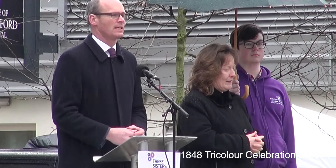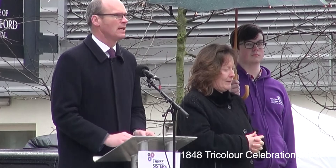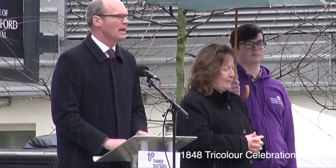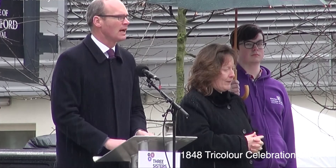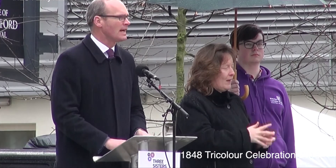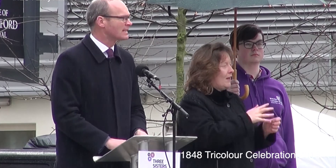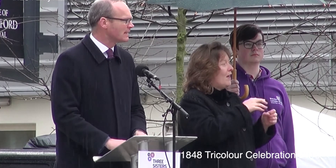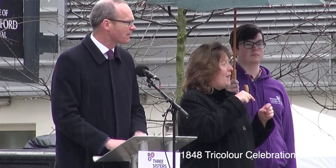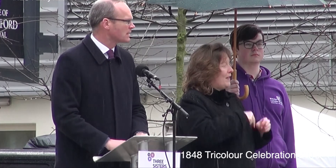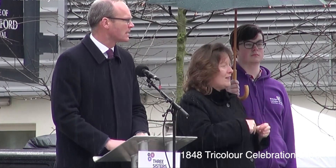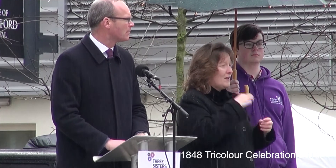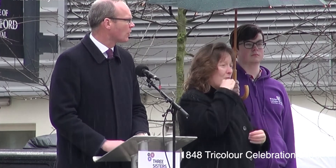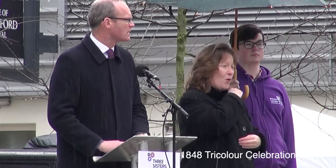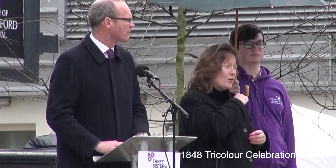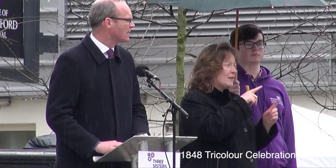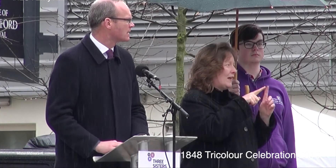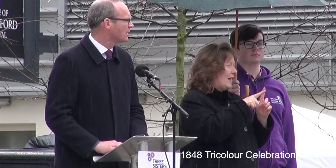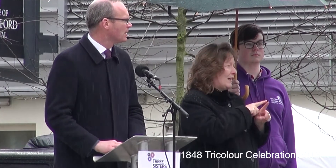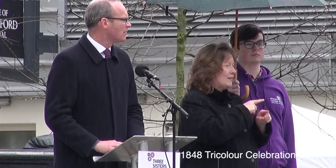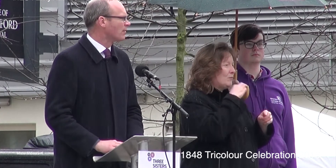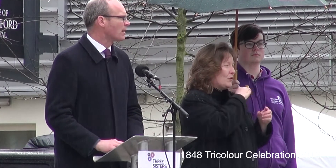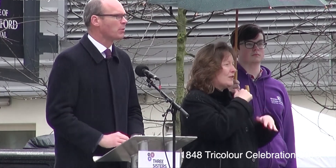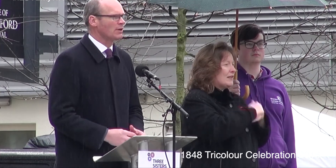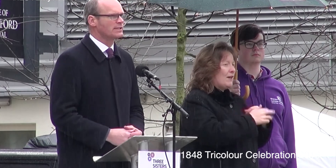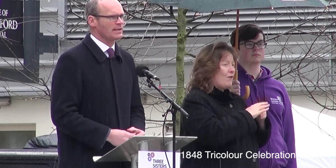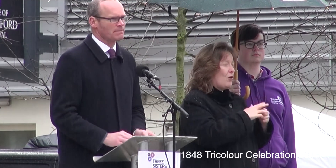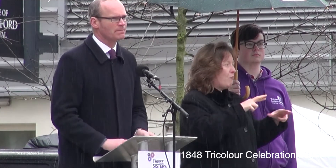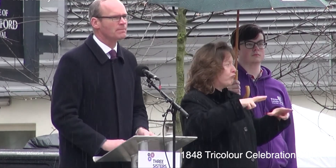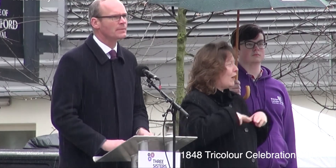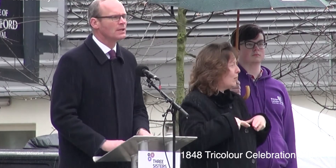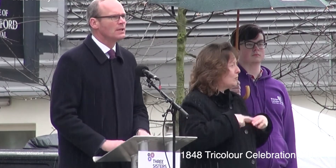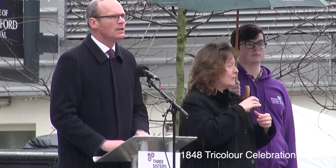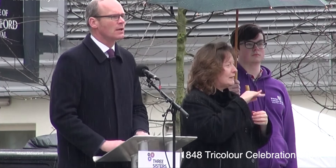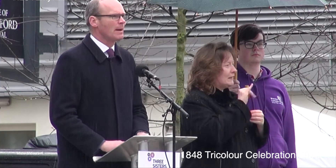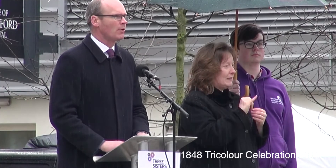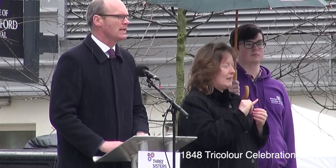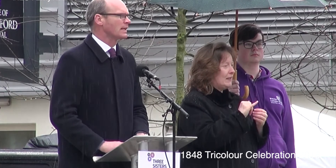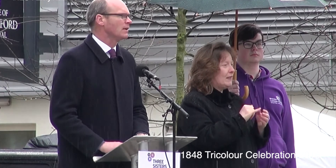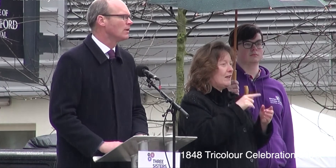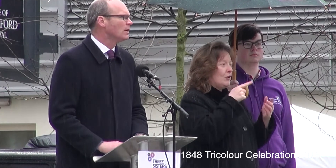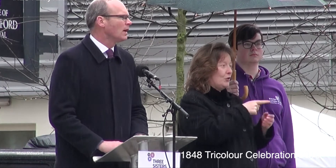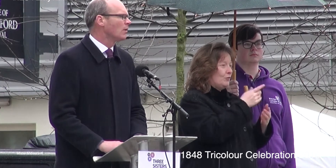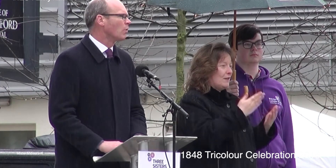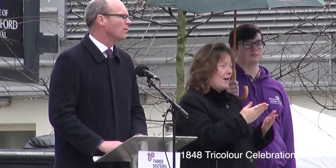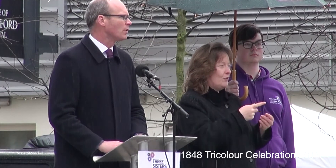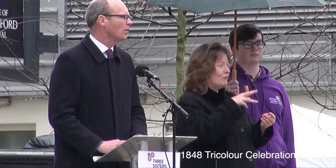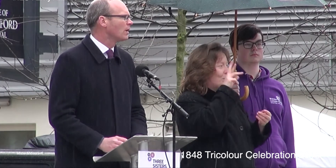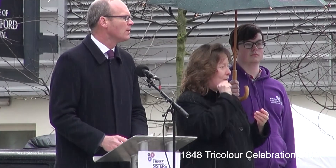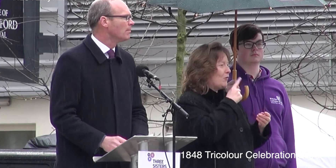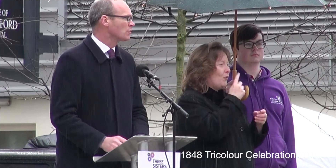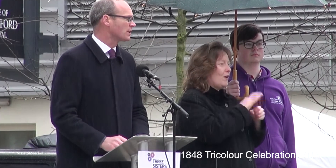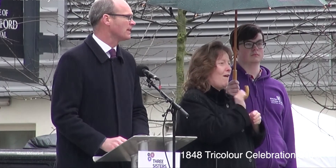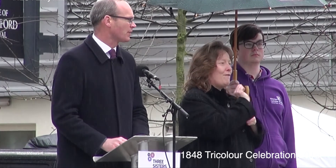is a significant and important event for a very proud city, commemorating one of